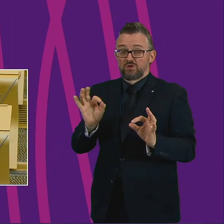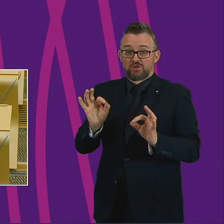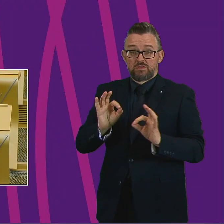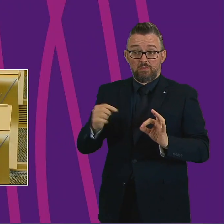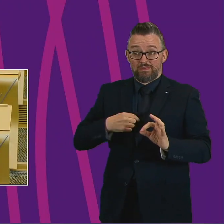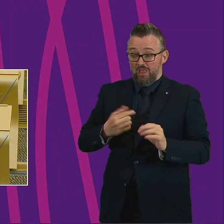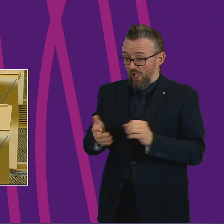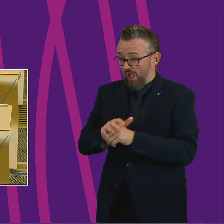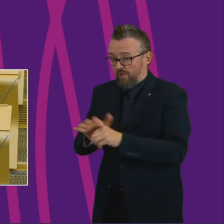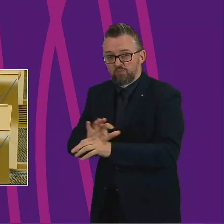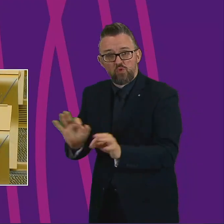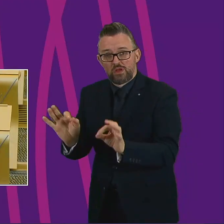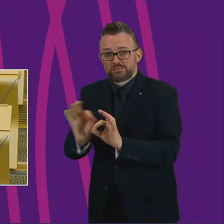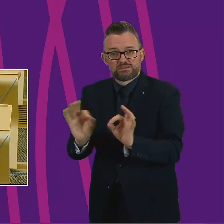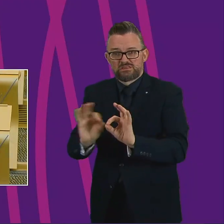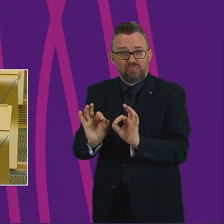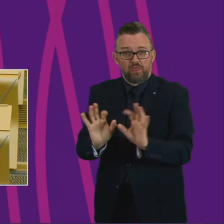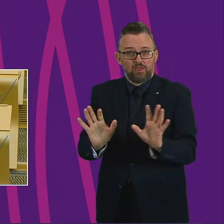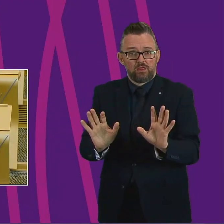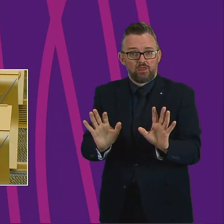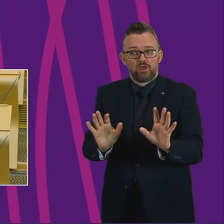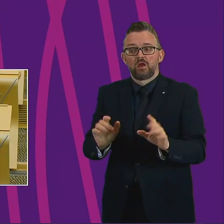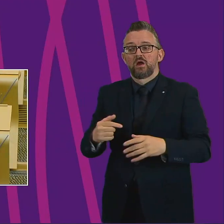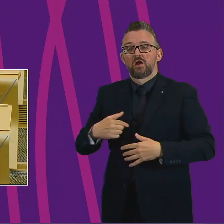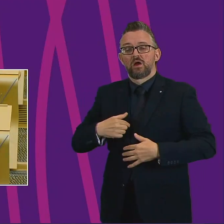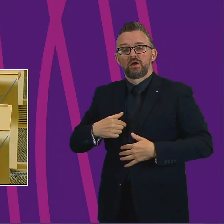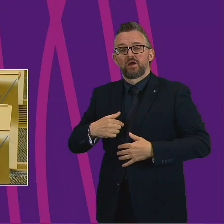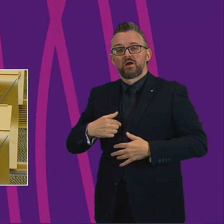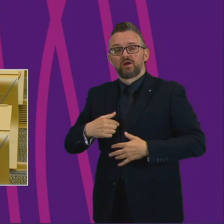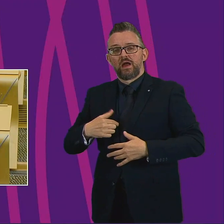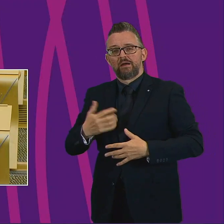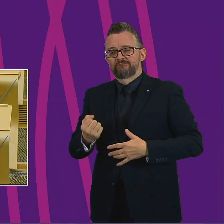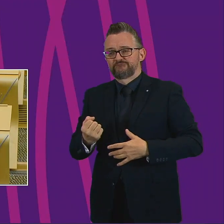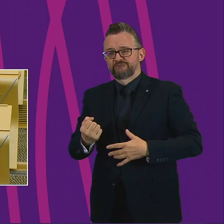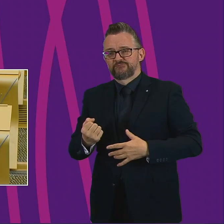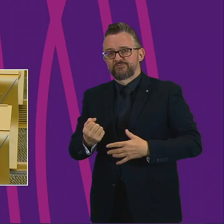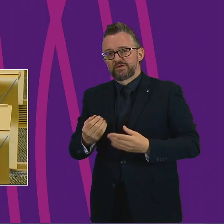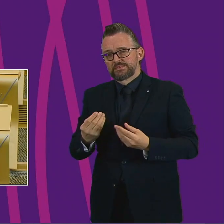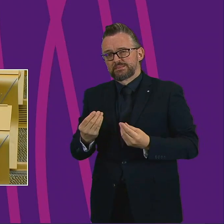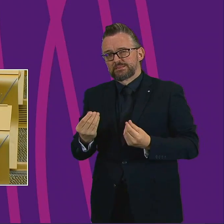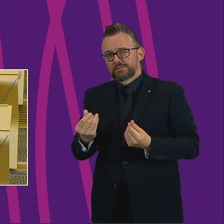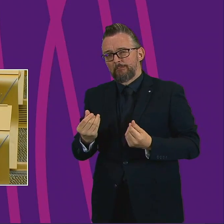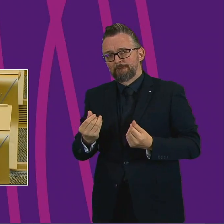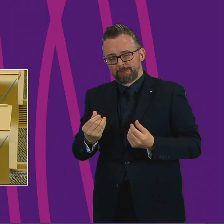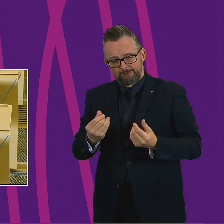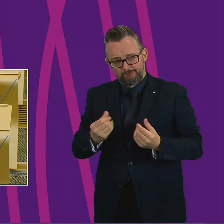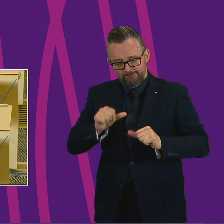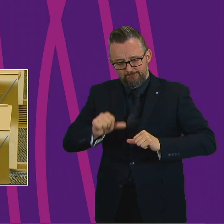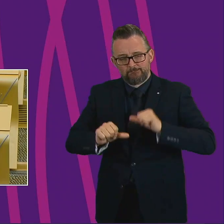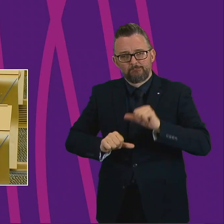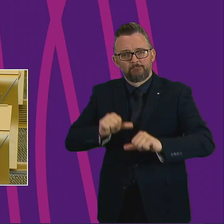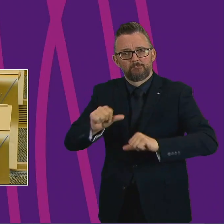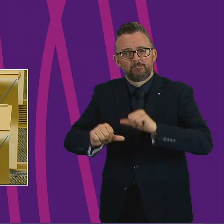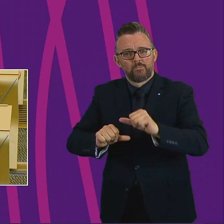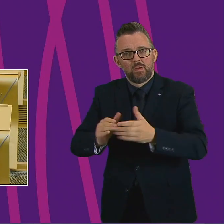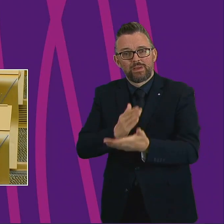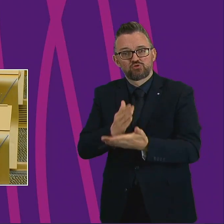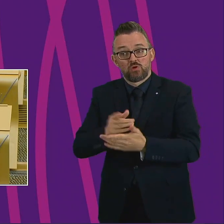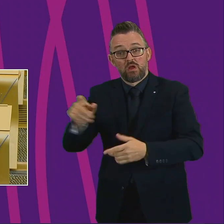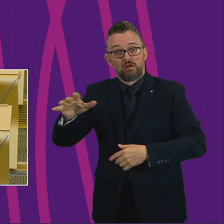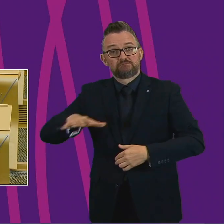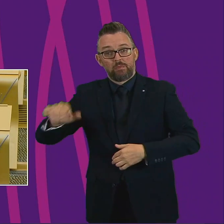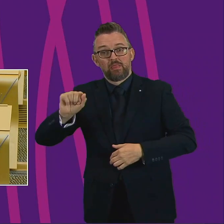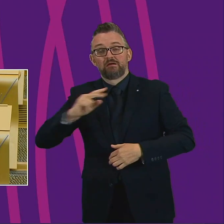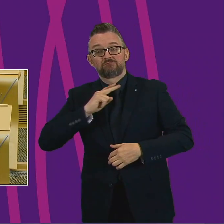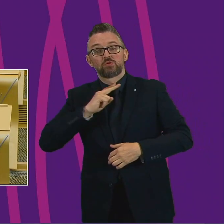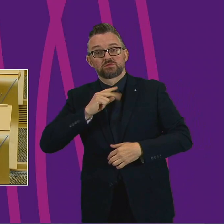cover up anything in this regard. I think that we have taken a number of steps to try and ensure that families are heard,